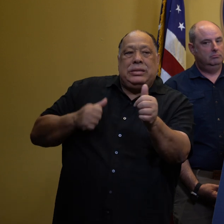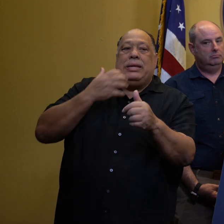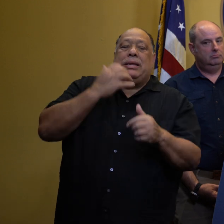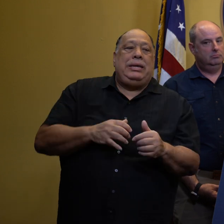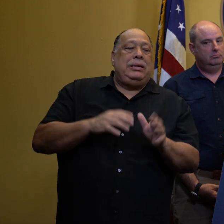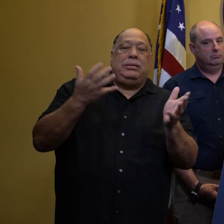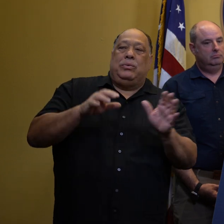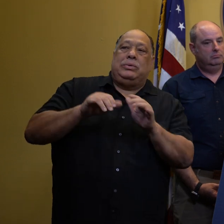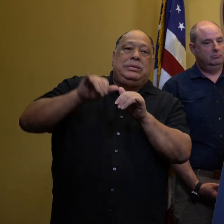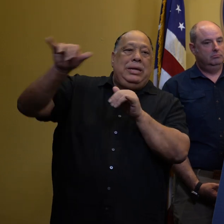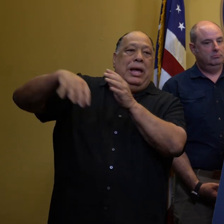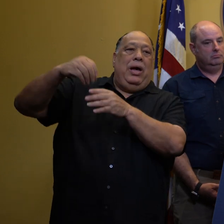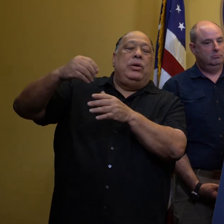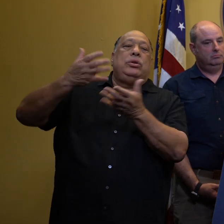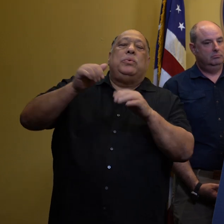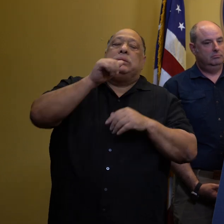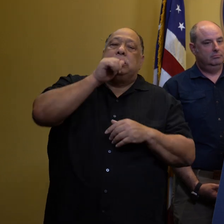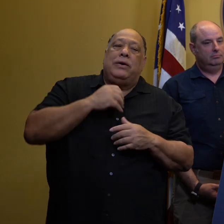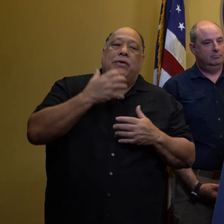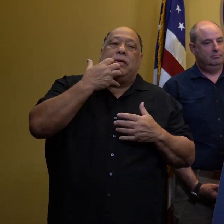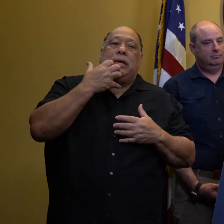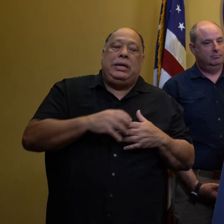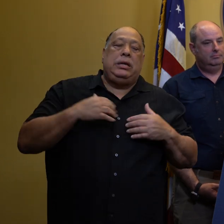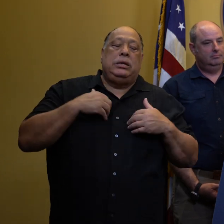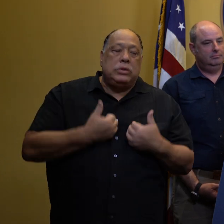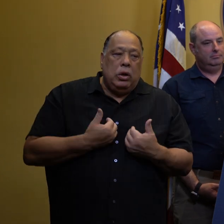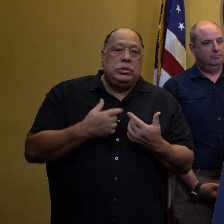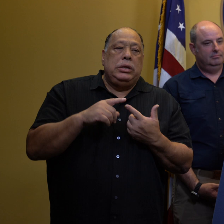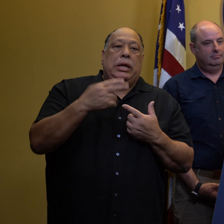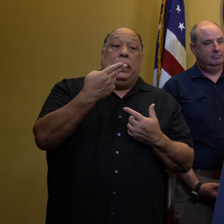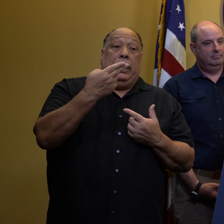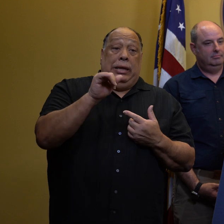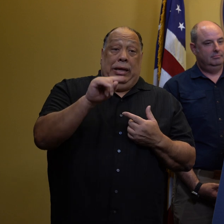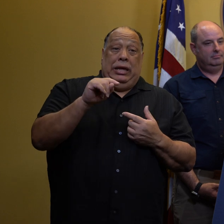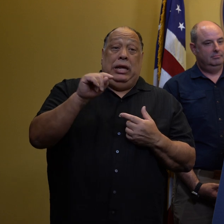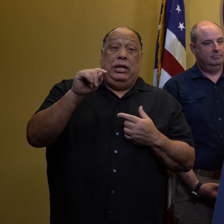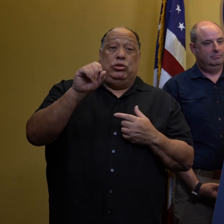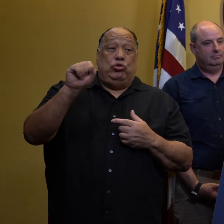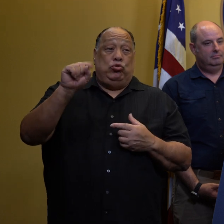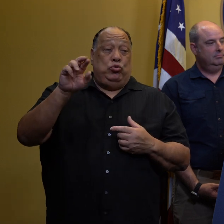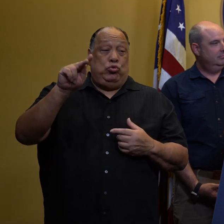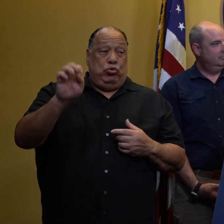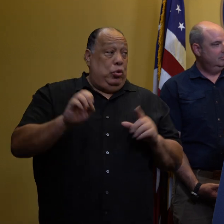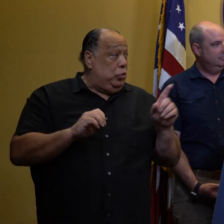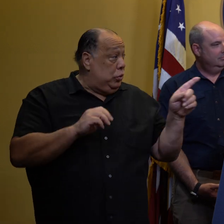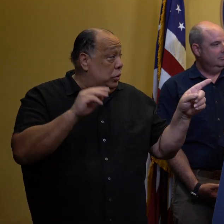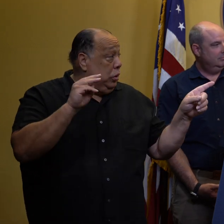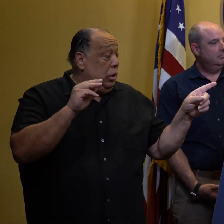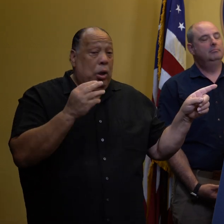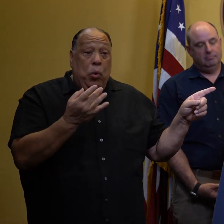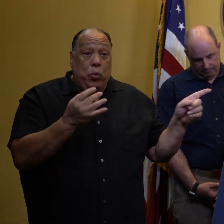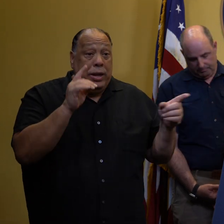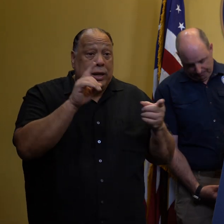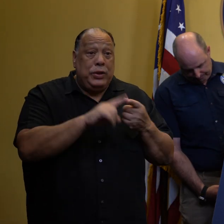and not suffer from heat exhaustion, heat stroke, whatever it is. So please drink water. And waiting until you're